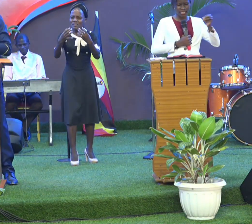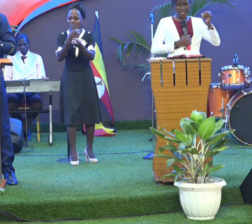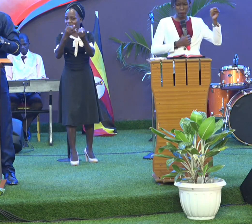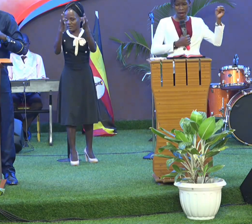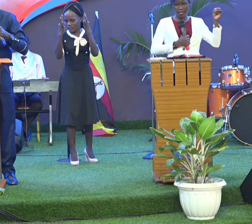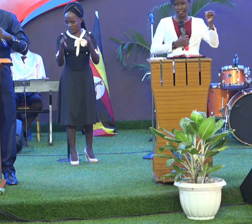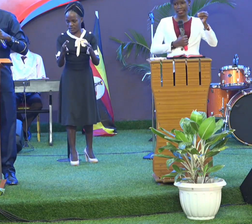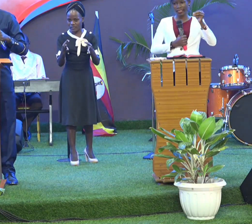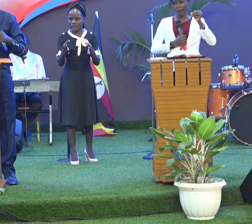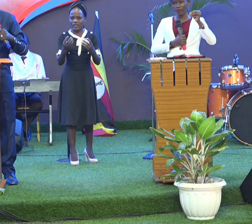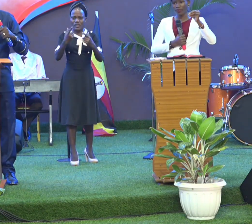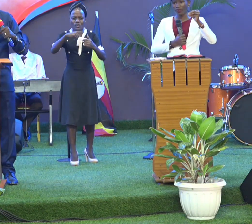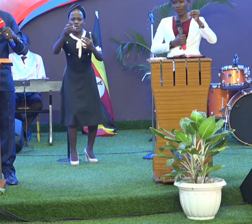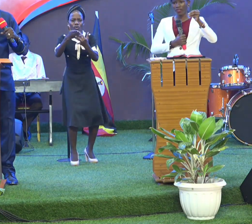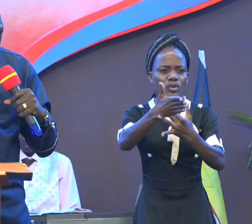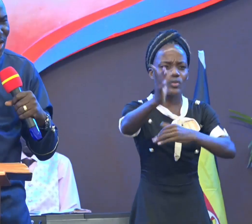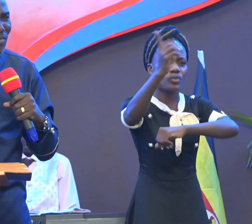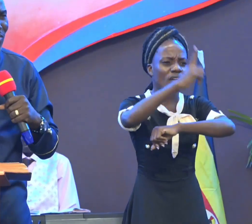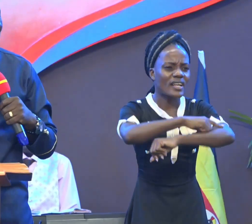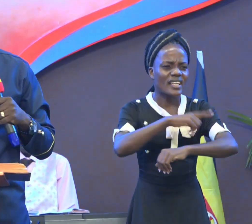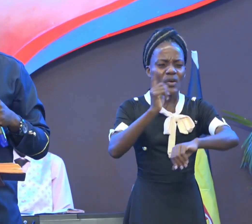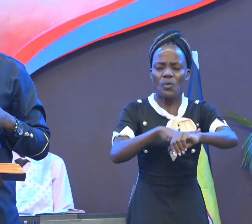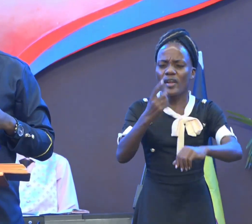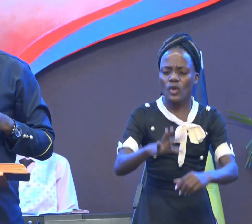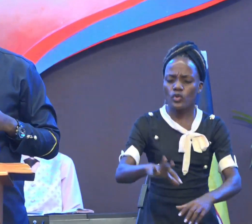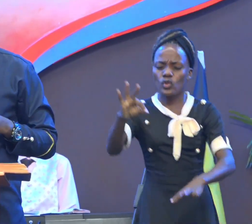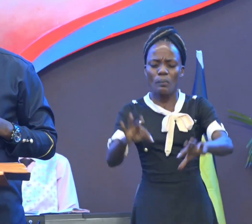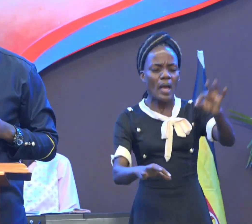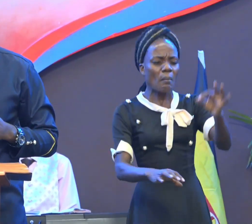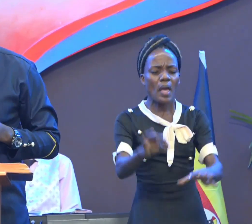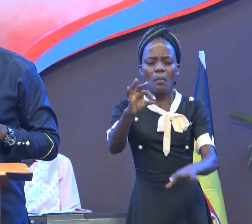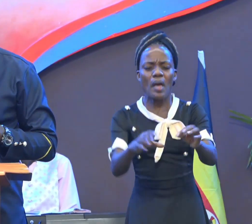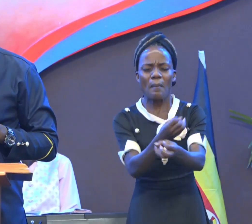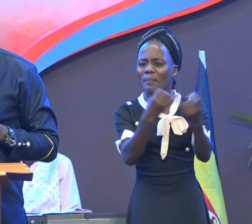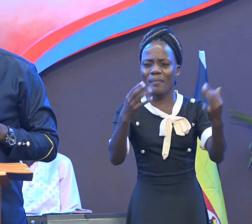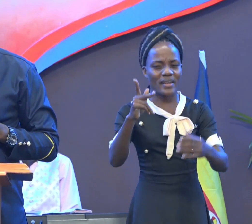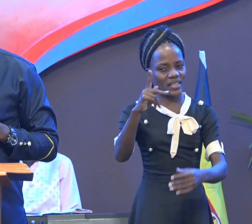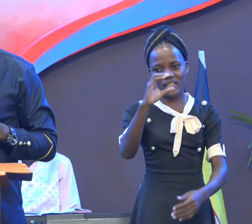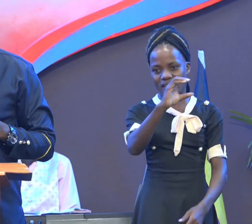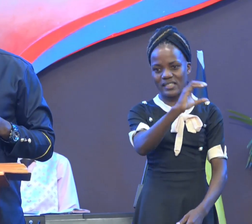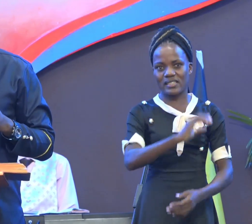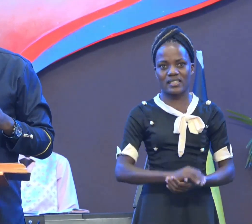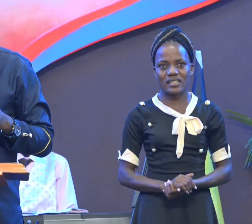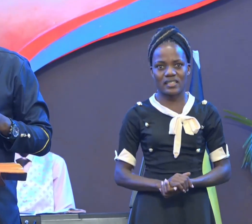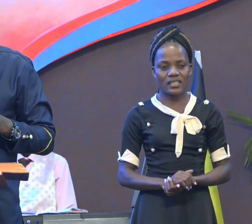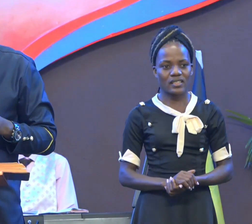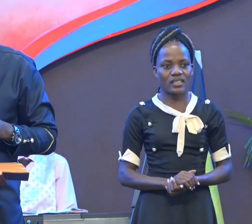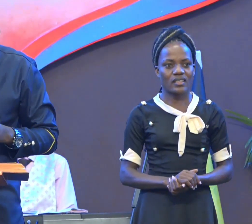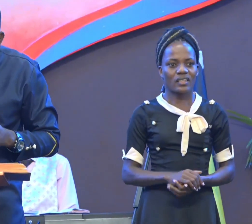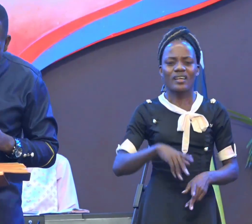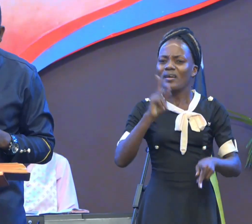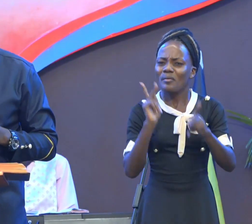many things in the mind. You go through the day when you've taken up a lot of rubbish. What